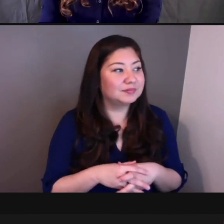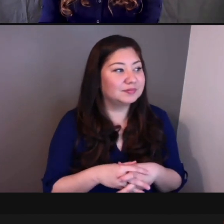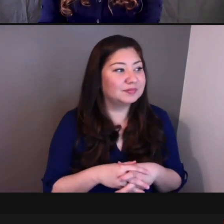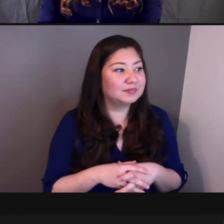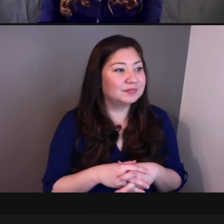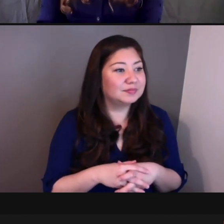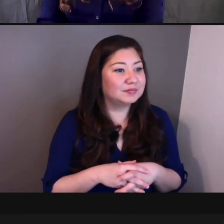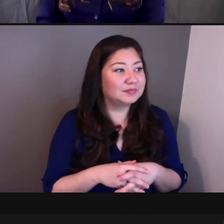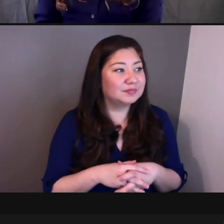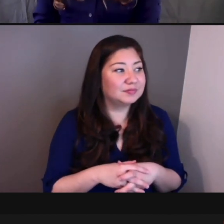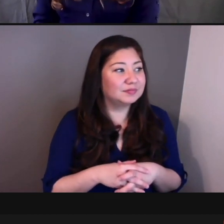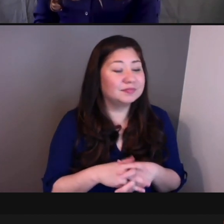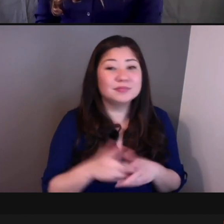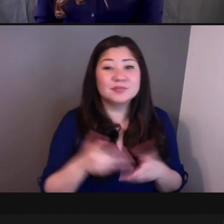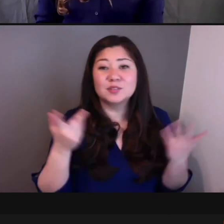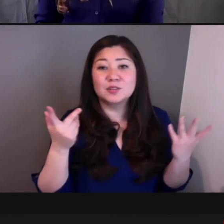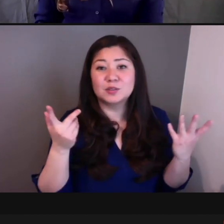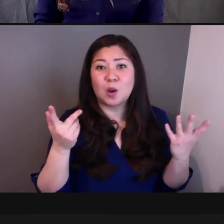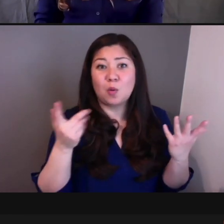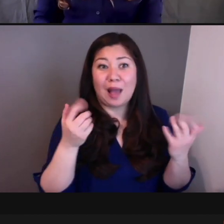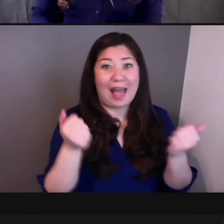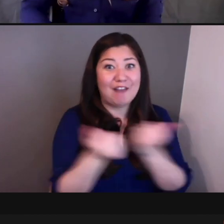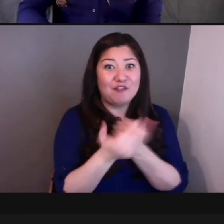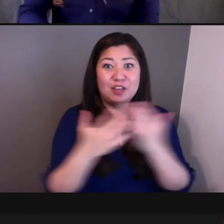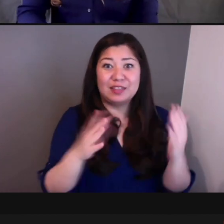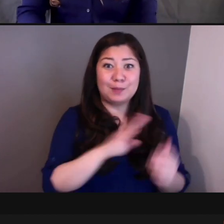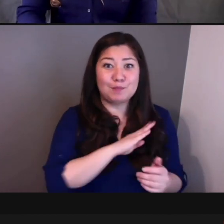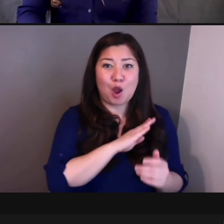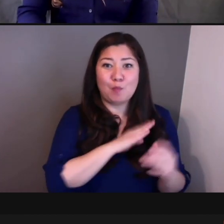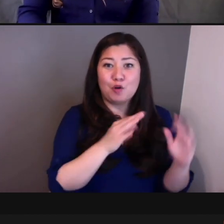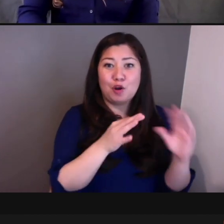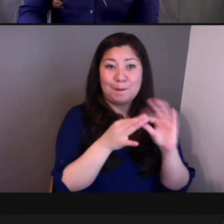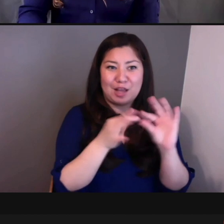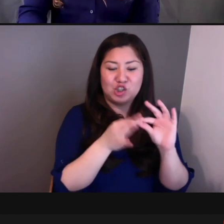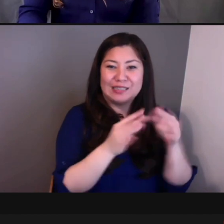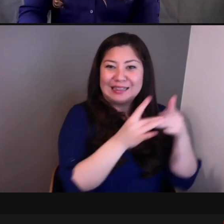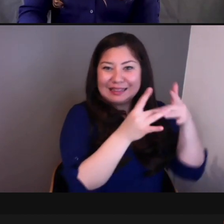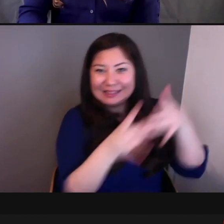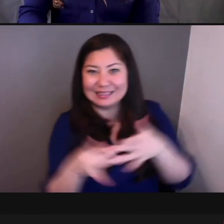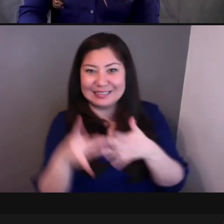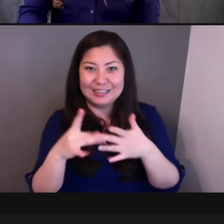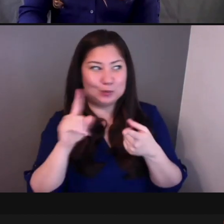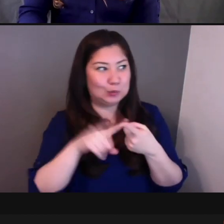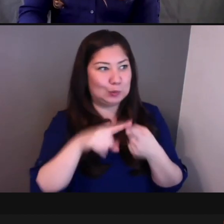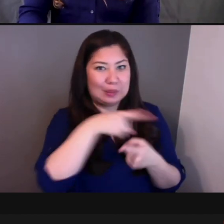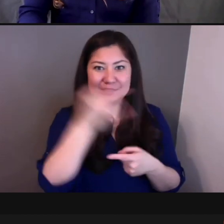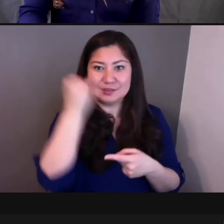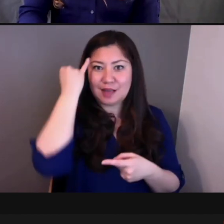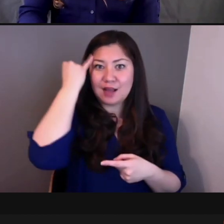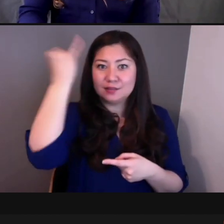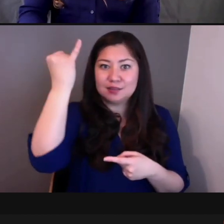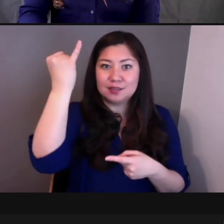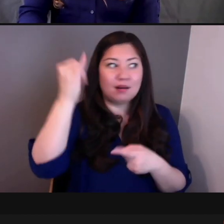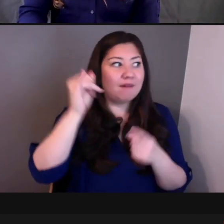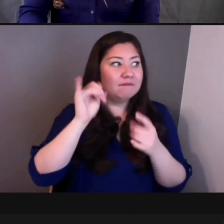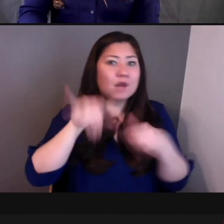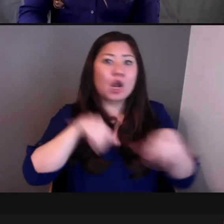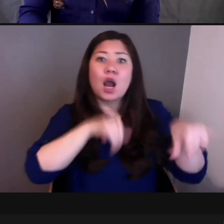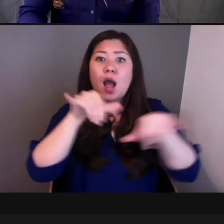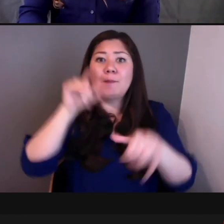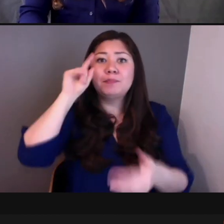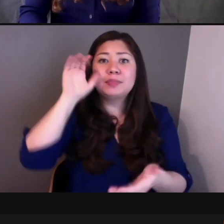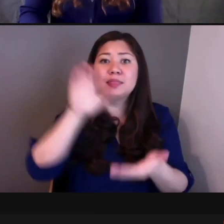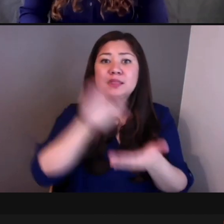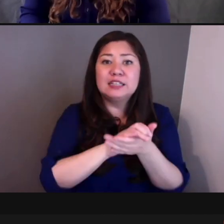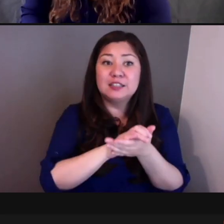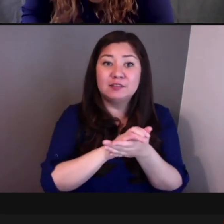energy or lessened energy. If you have E on your arm, you can't really apply energy to other things other than your body. So